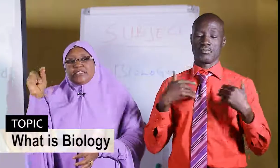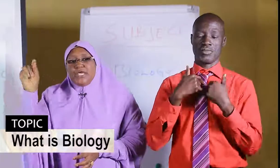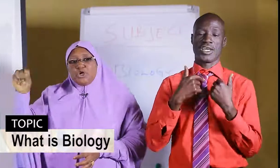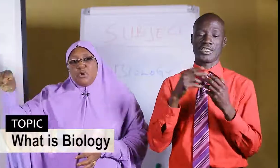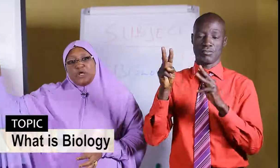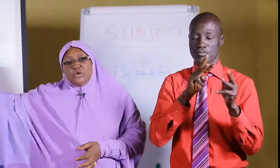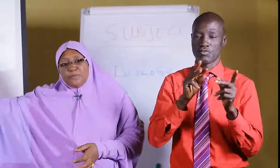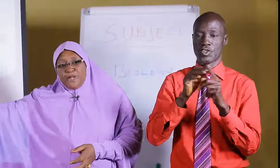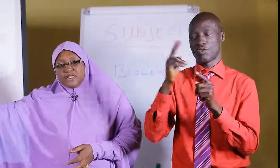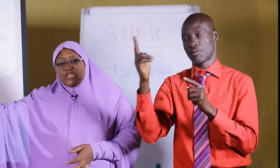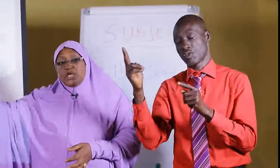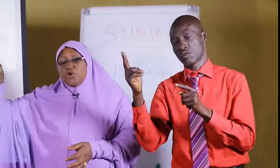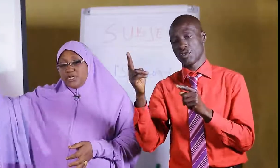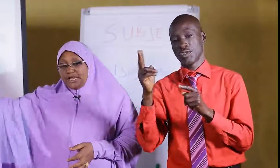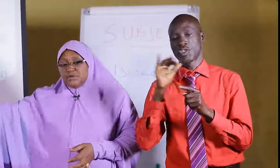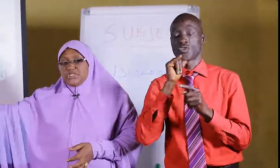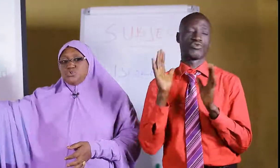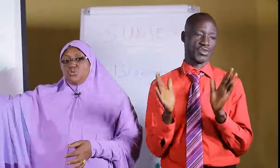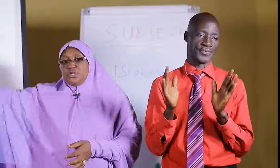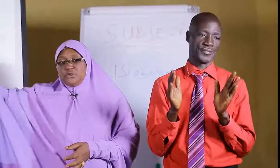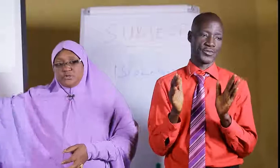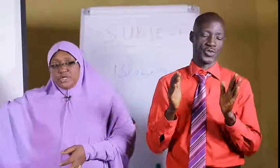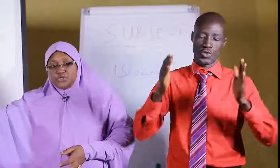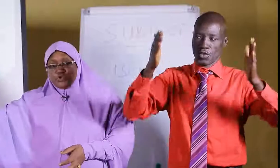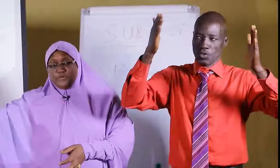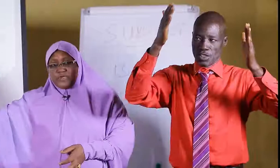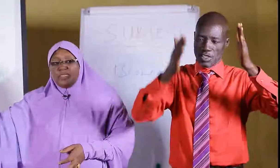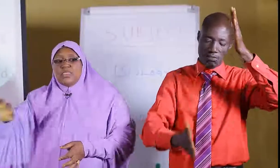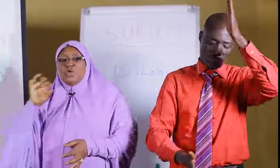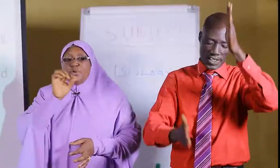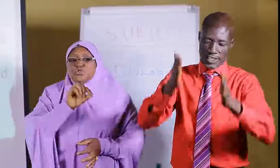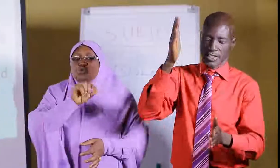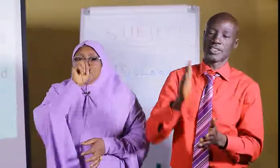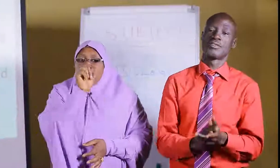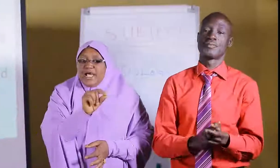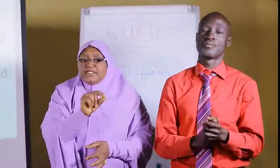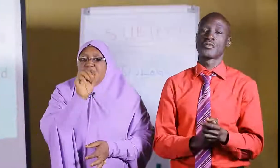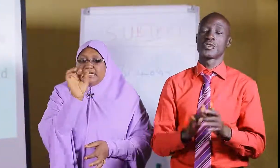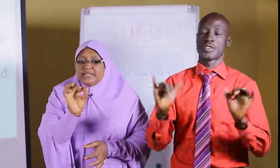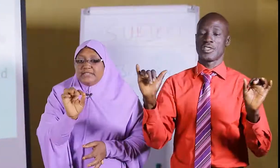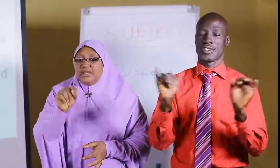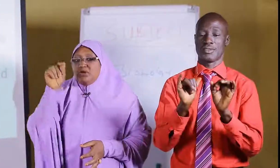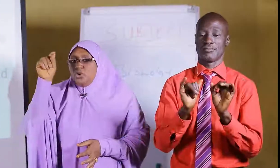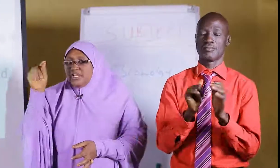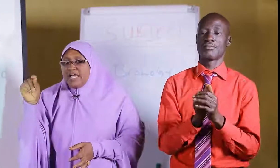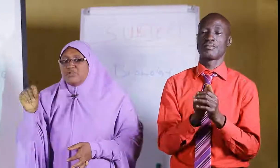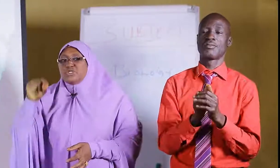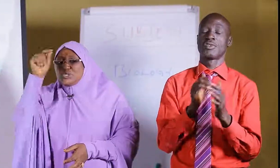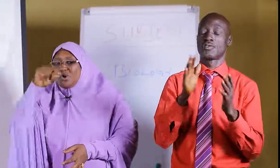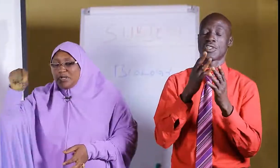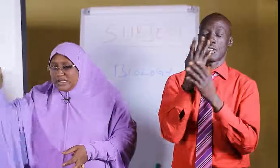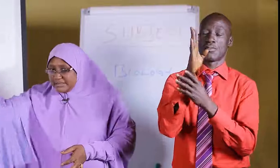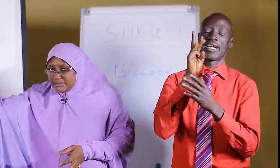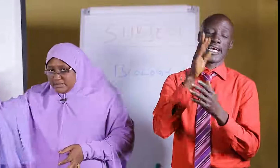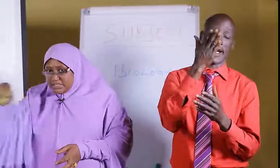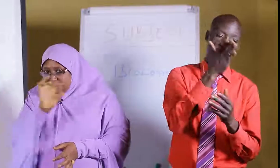your answer in number 1 on the plant, on the animals, it should be heterotrophic. Number 2, plants are this, then on the animals,